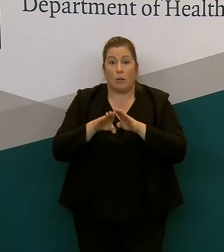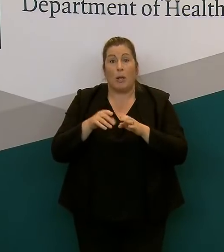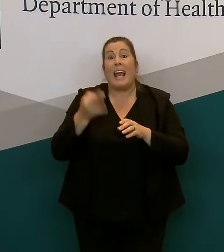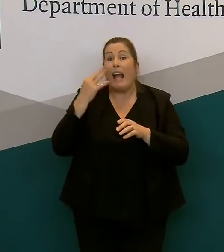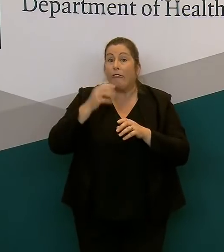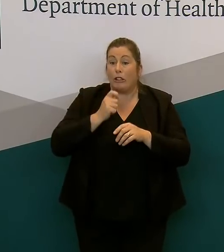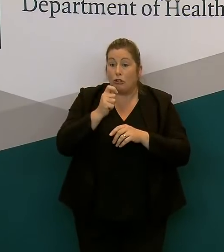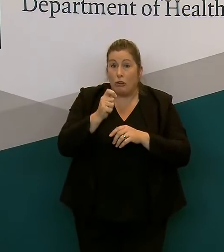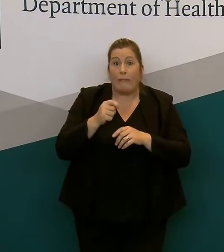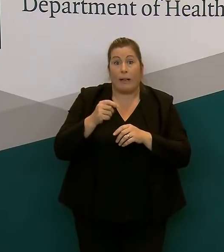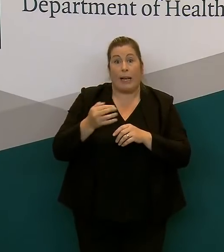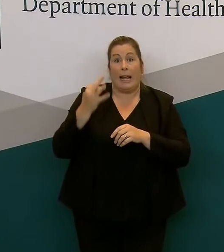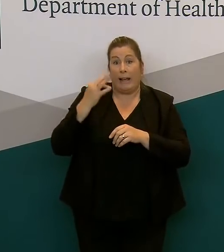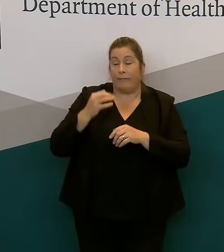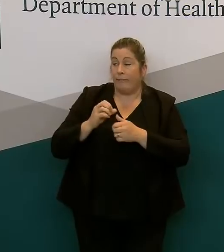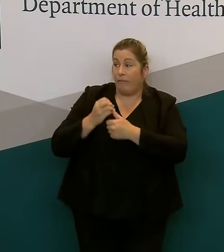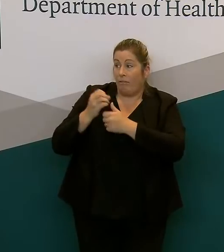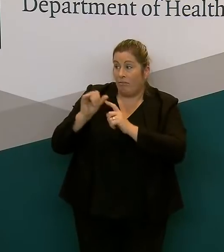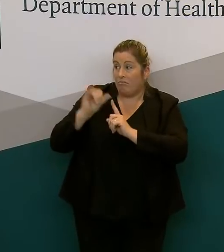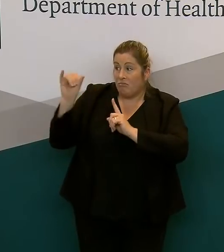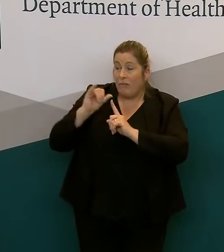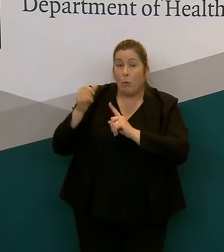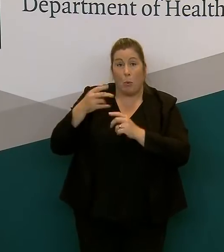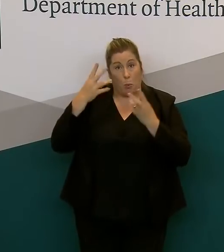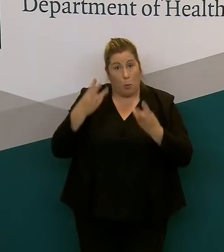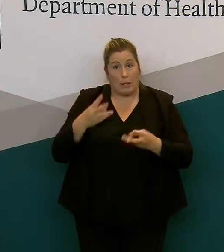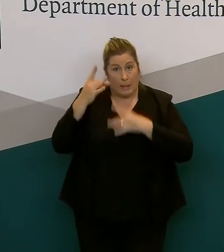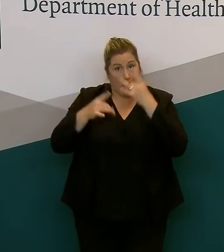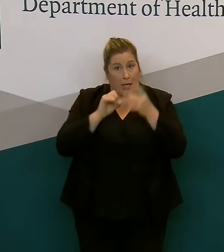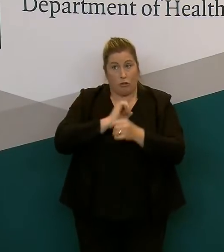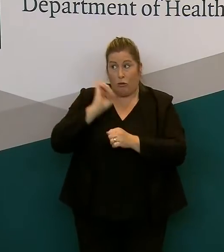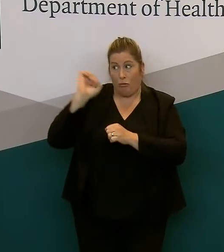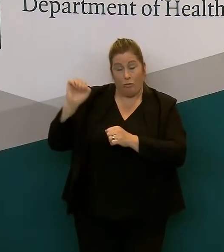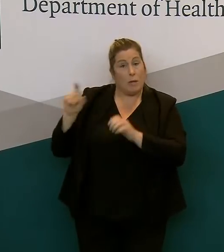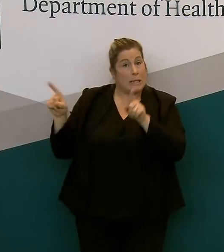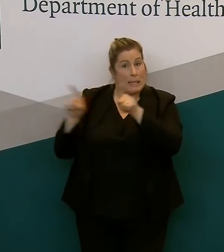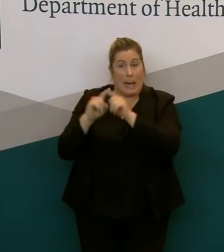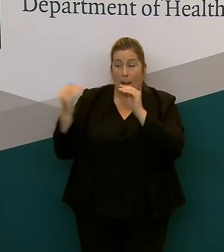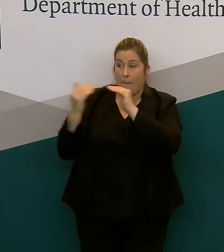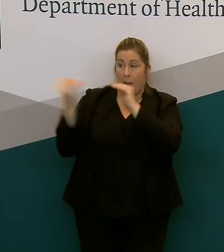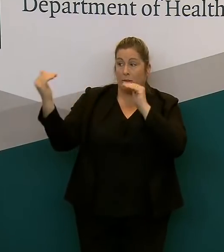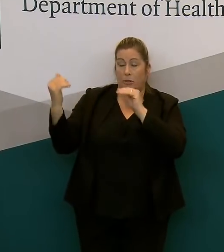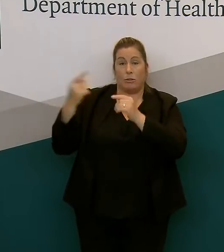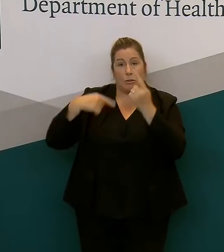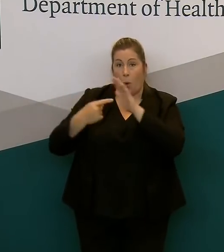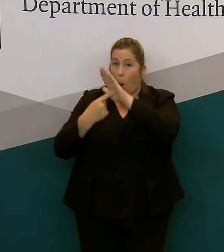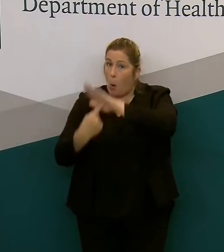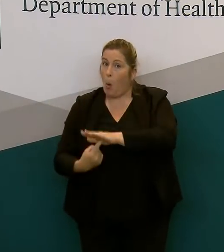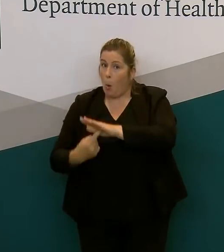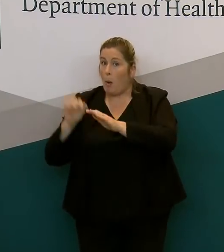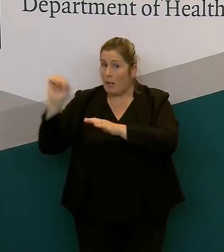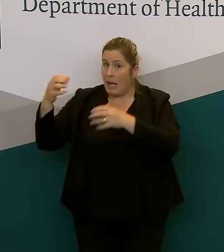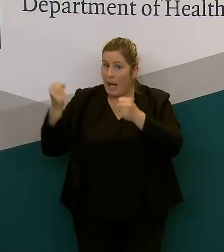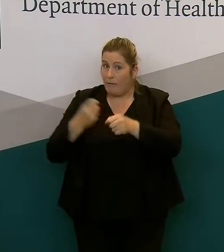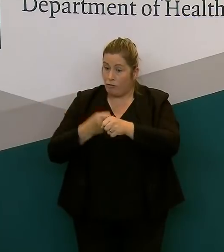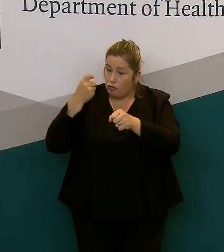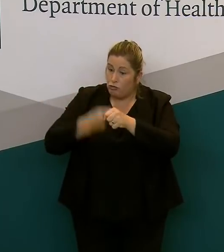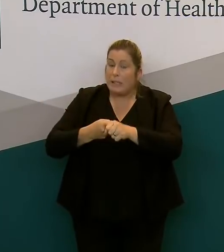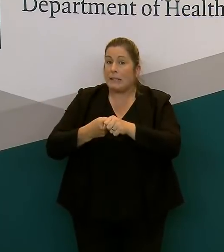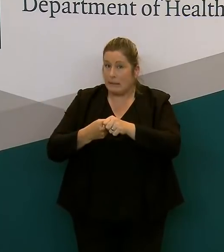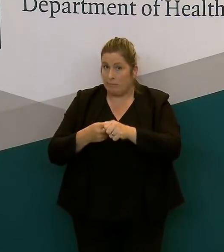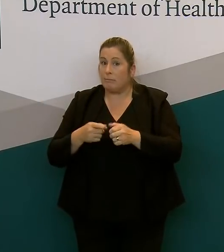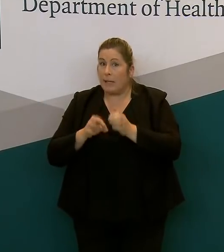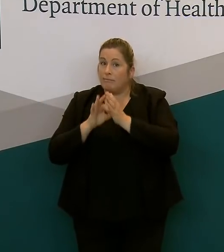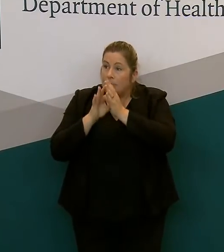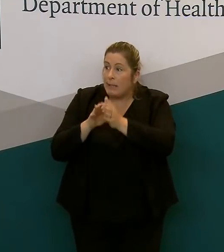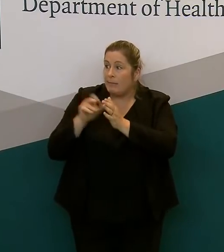countries where we can verify and are satisfied that they're at very low levels of transmission. arrangements in place in effect